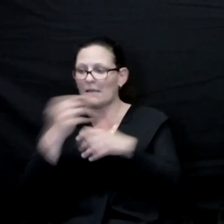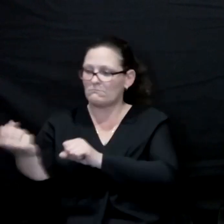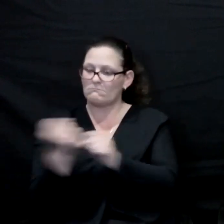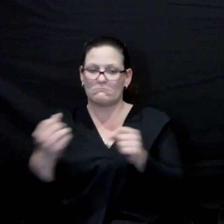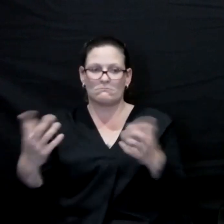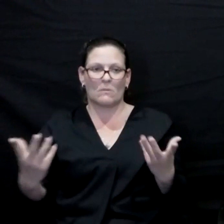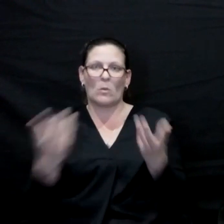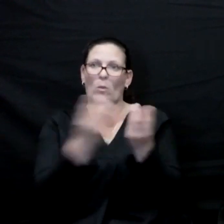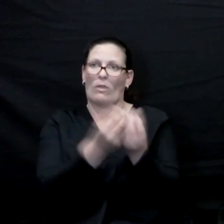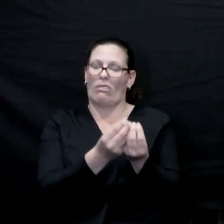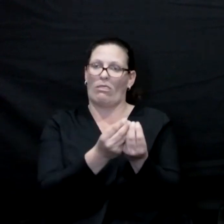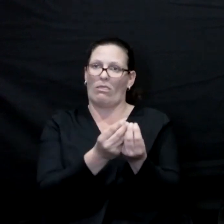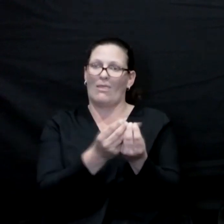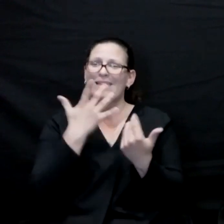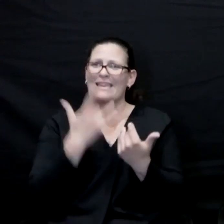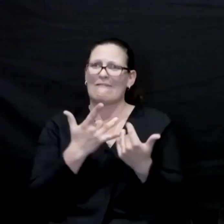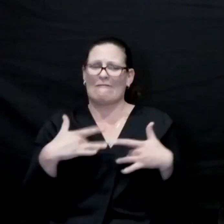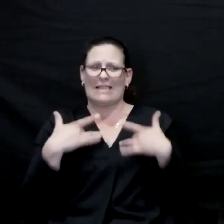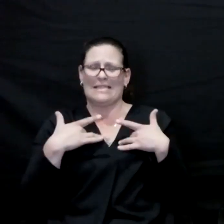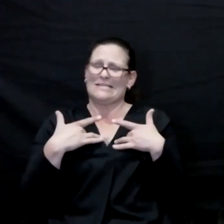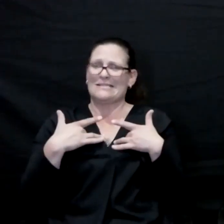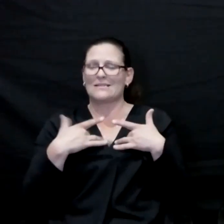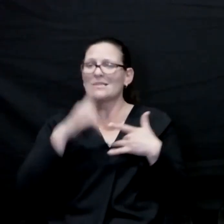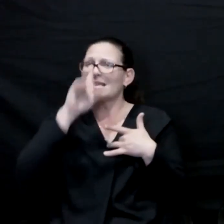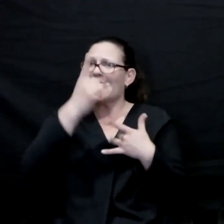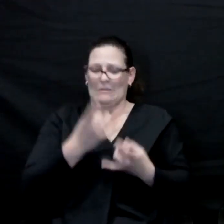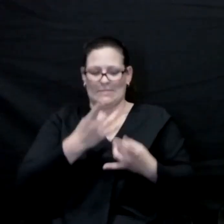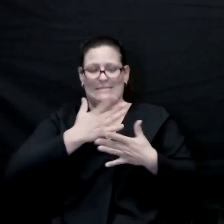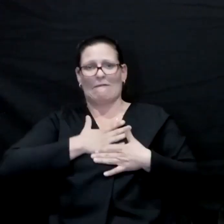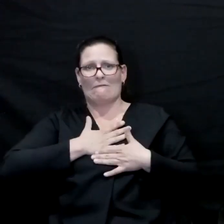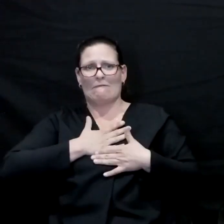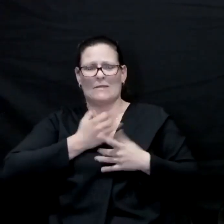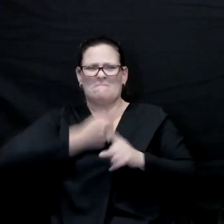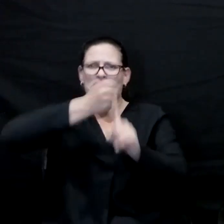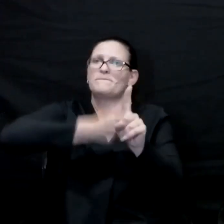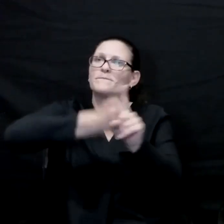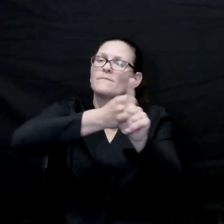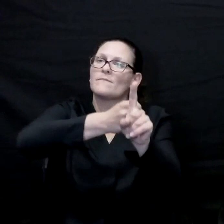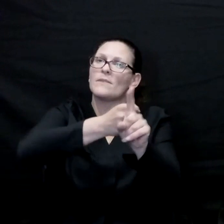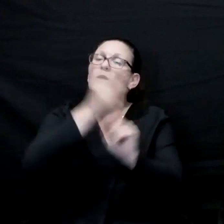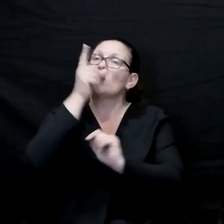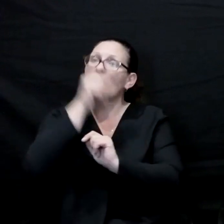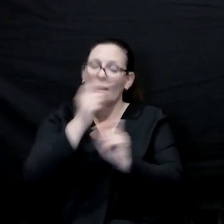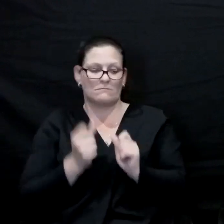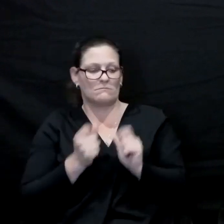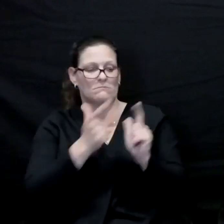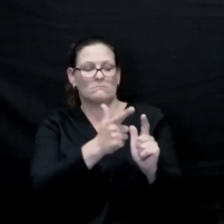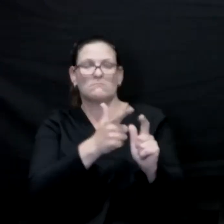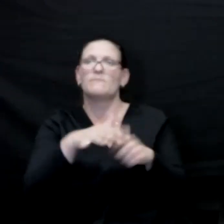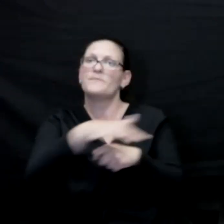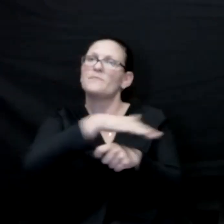nearest community law centre or disability advocacy service who will also support